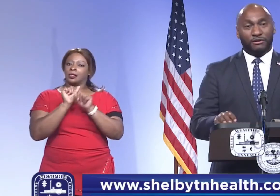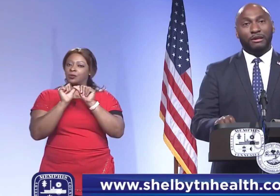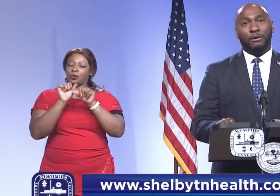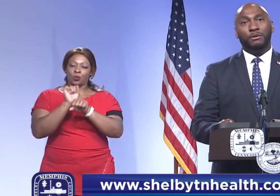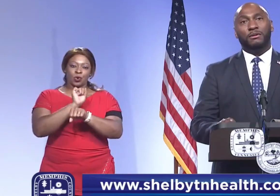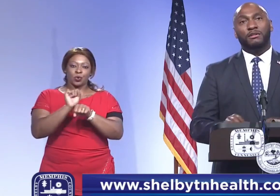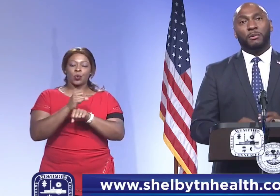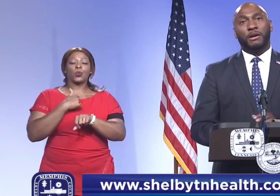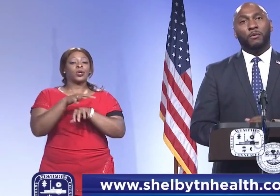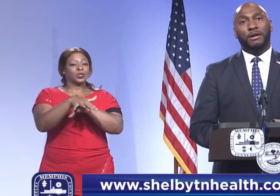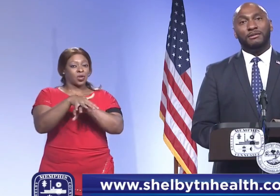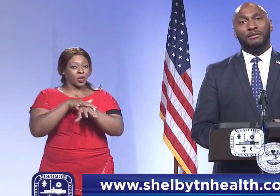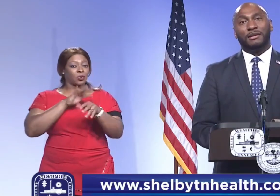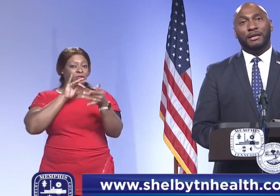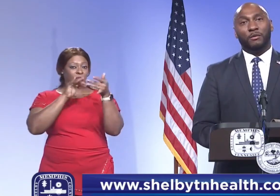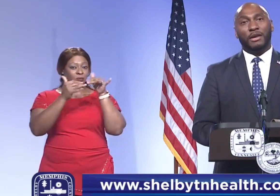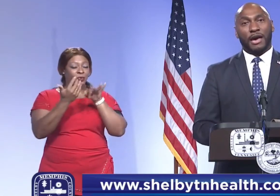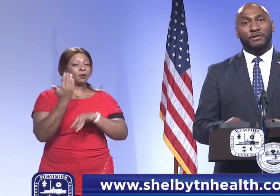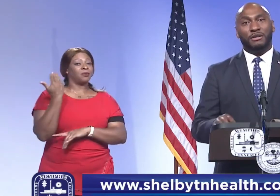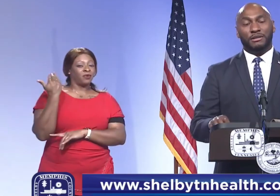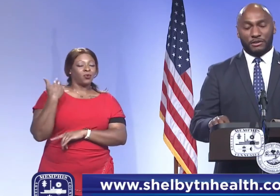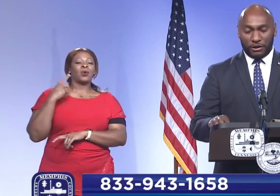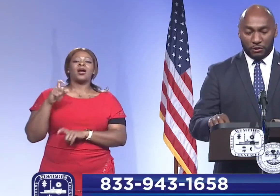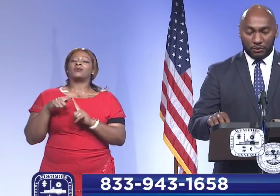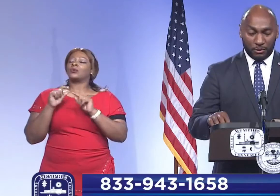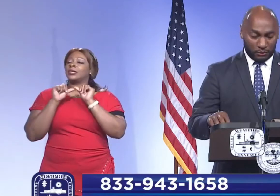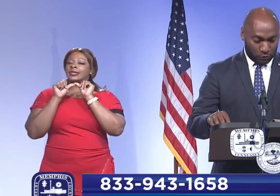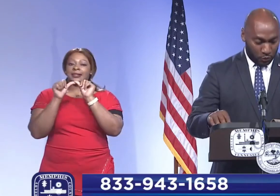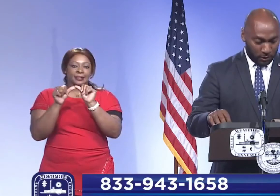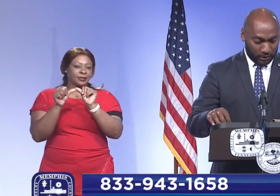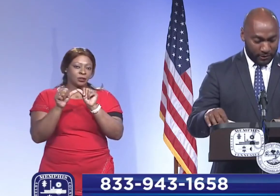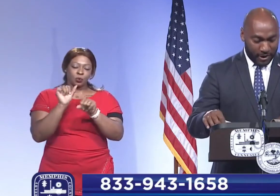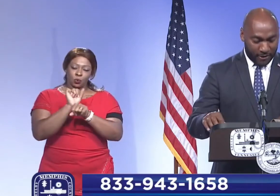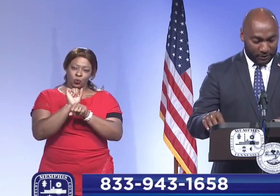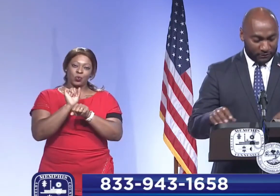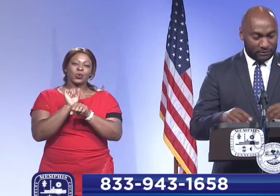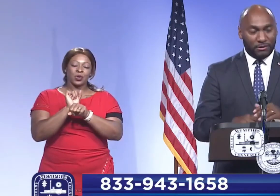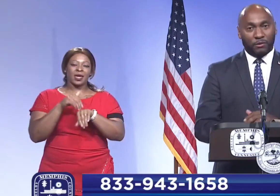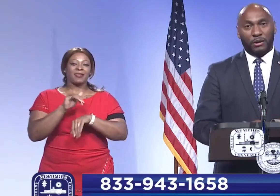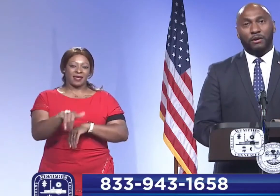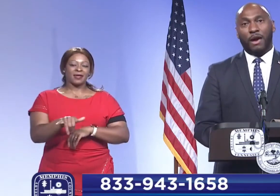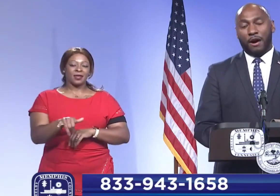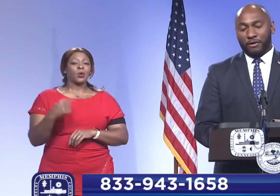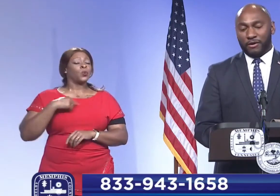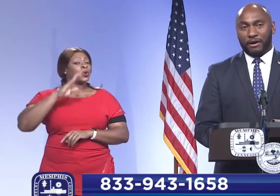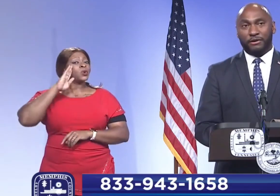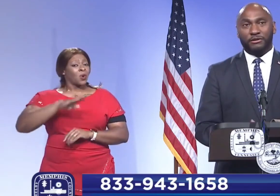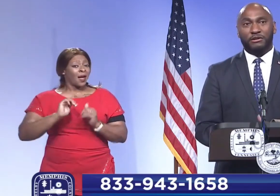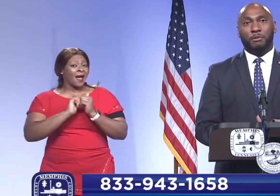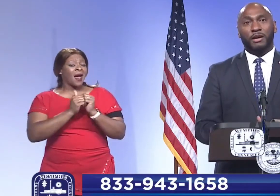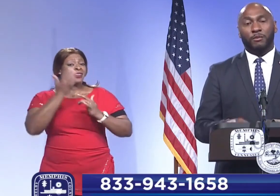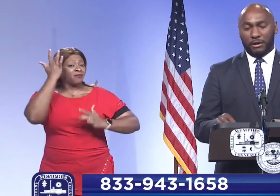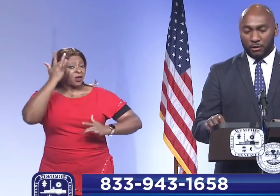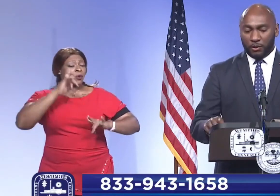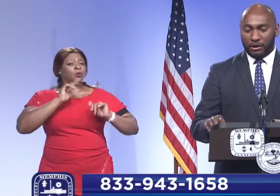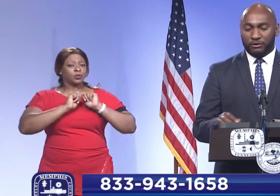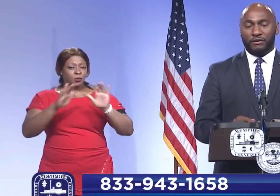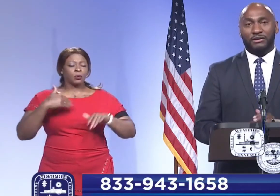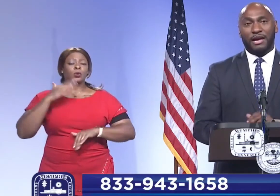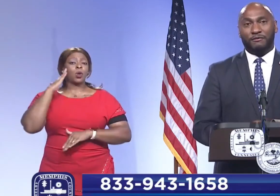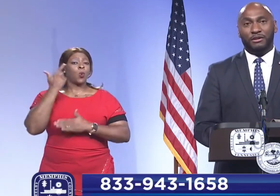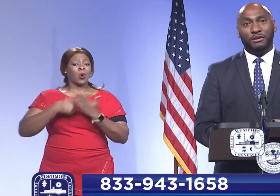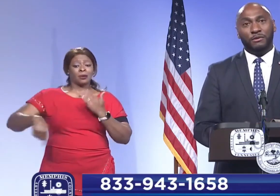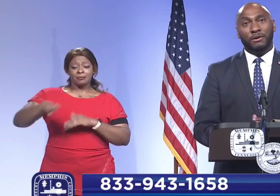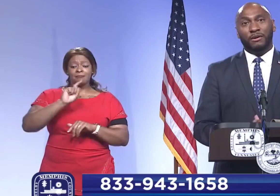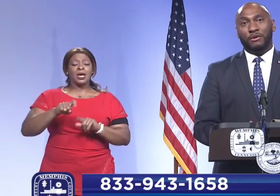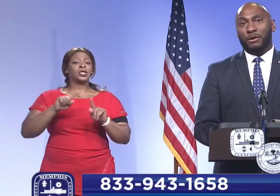have slowed the spread once, and we have to continue to work at this. We know how the virus is spread, and we know what each of us